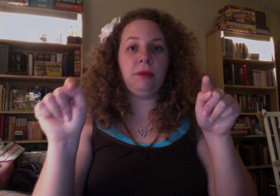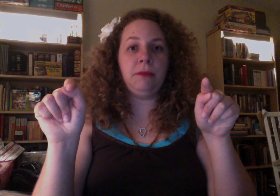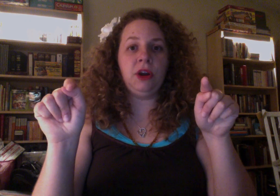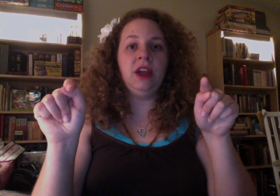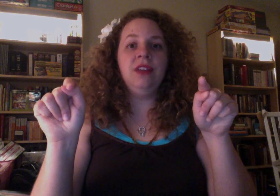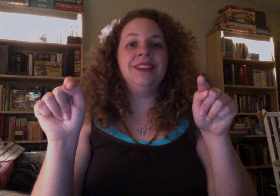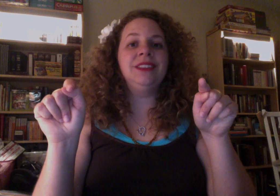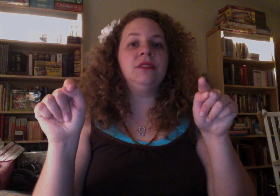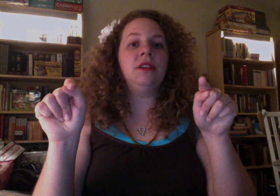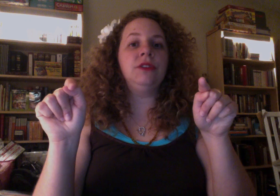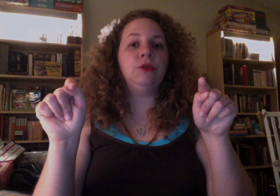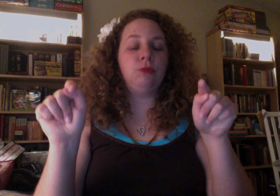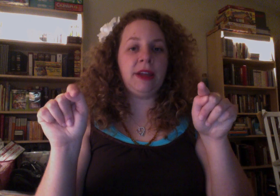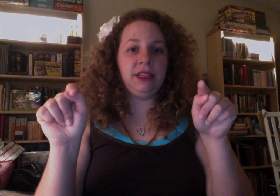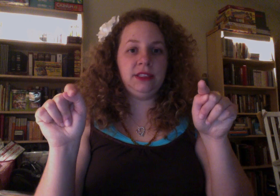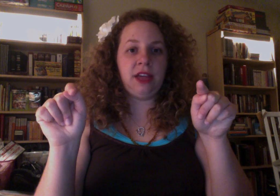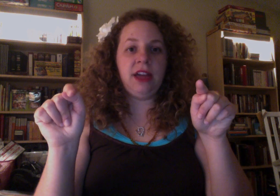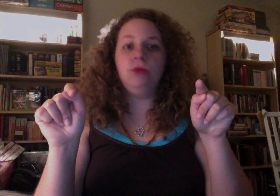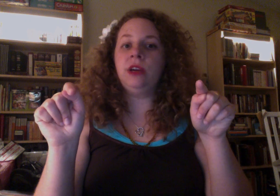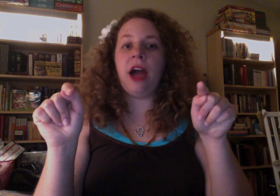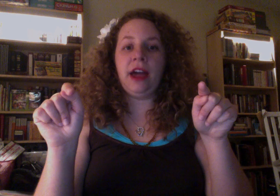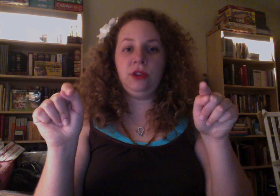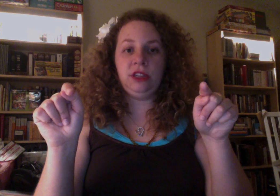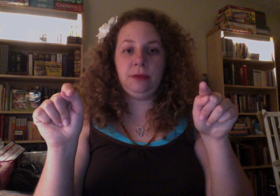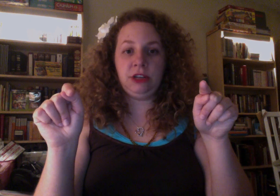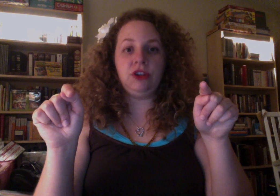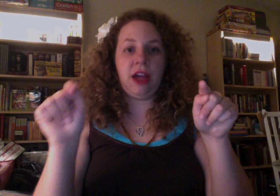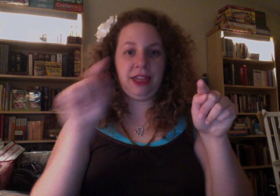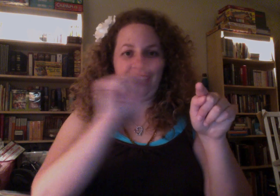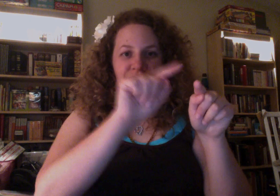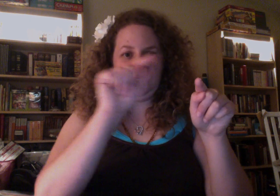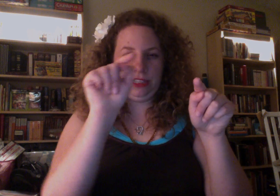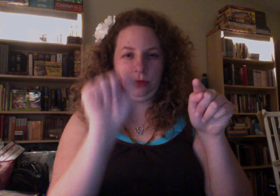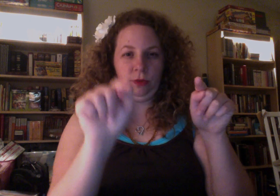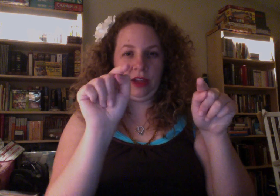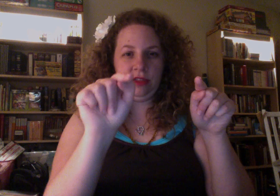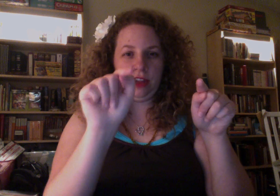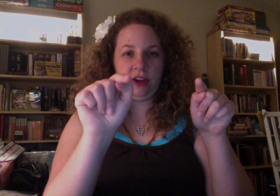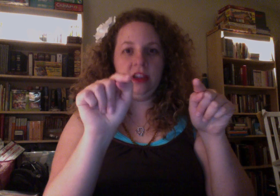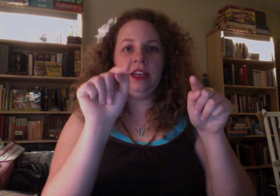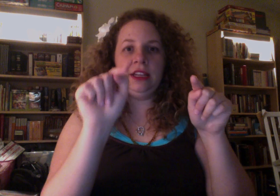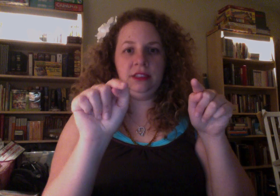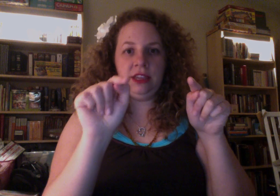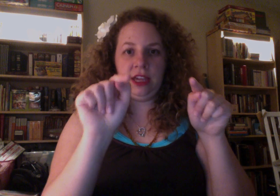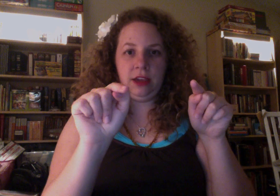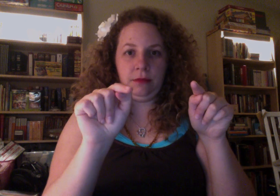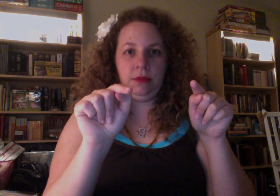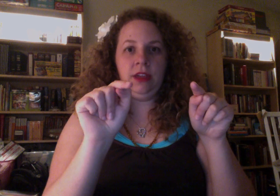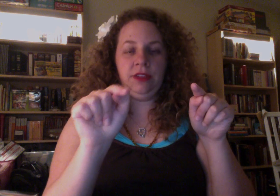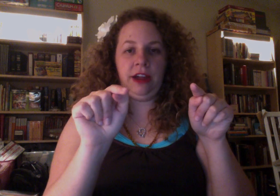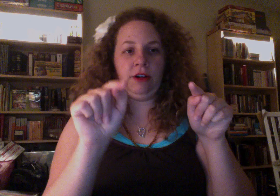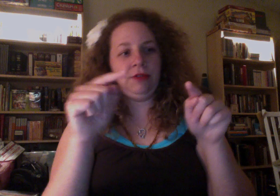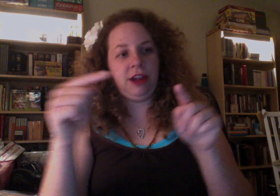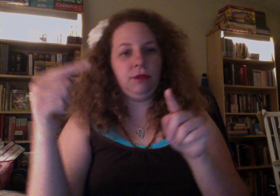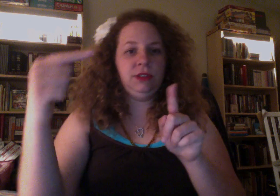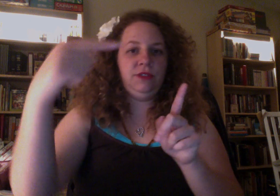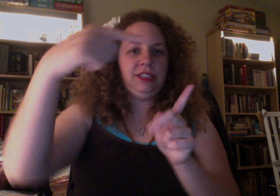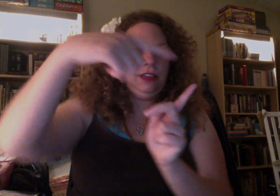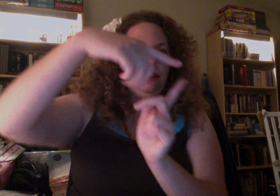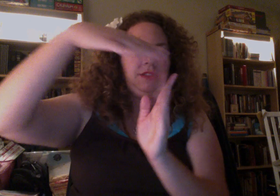remember, this is on the right side. When I look at the picture, I can actually see right there is the M in the arrow. The arrow is facing